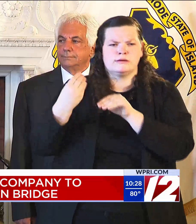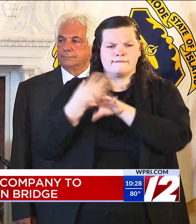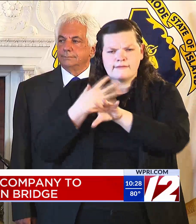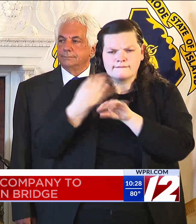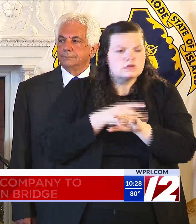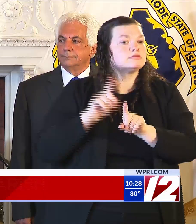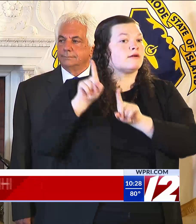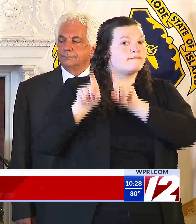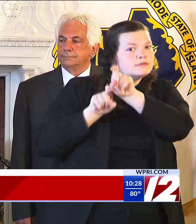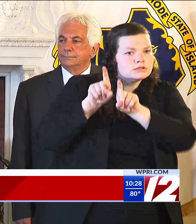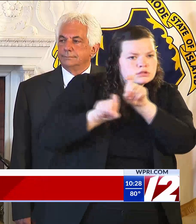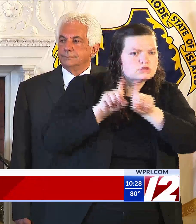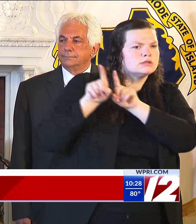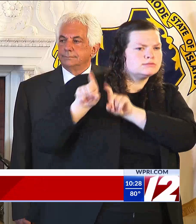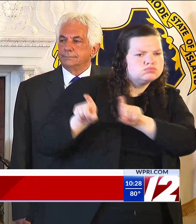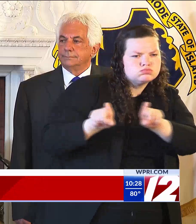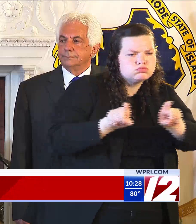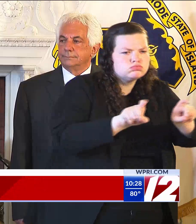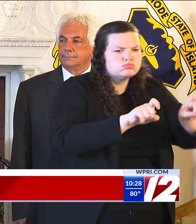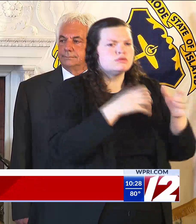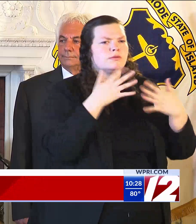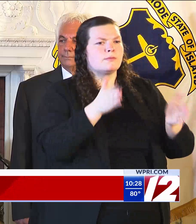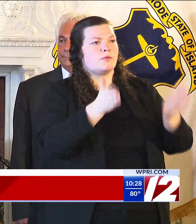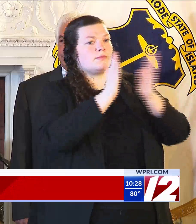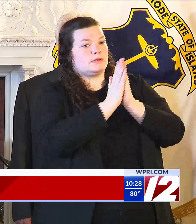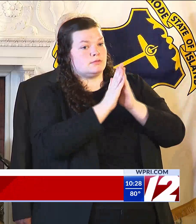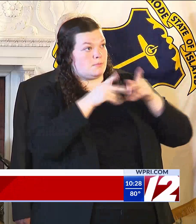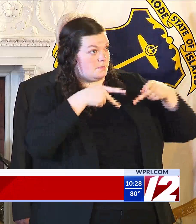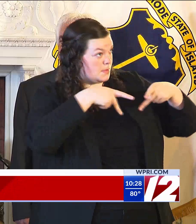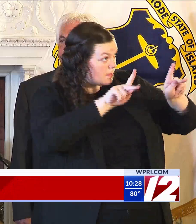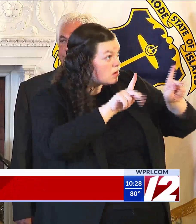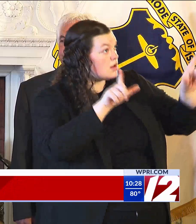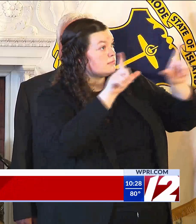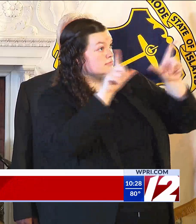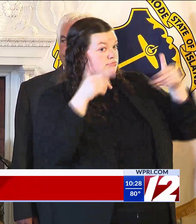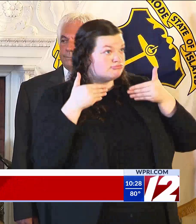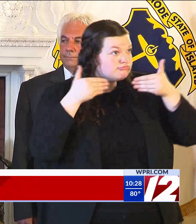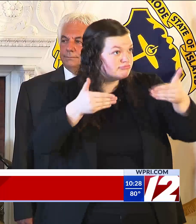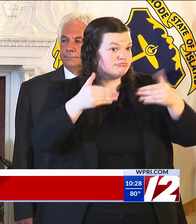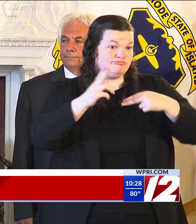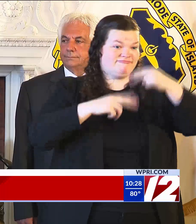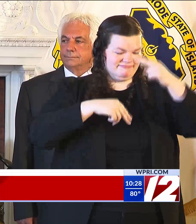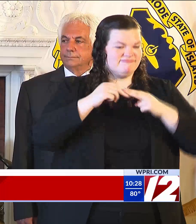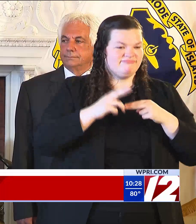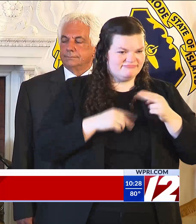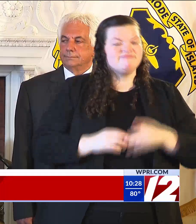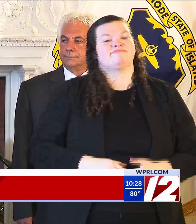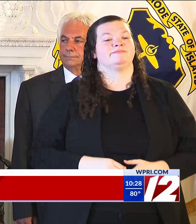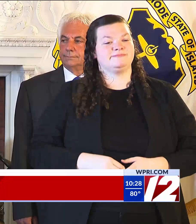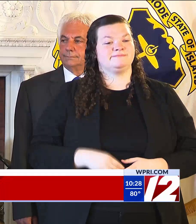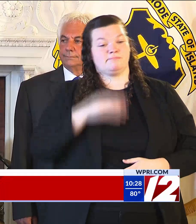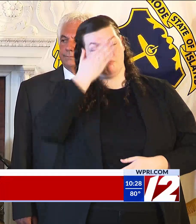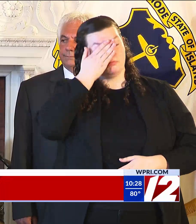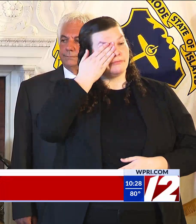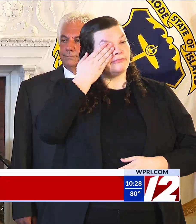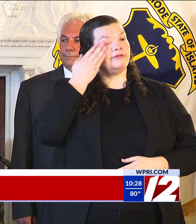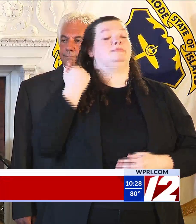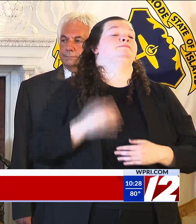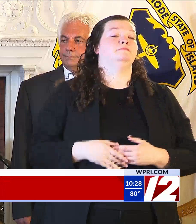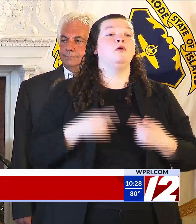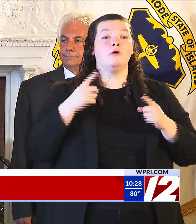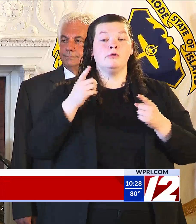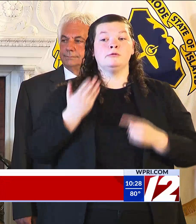permitting process. By performing these key activities during the bid phase, we've